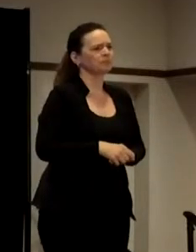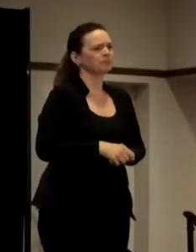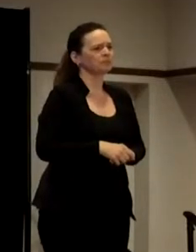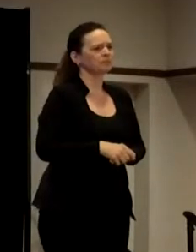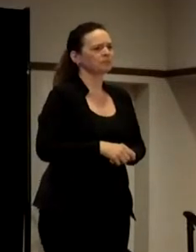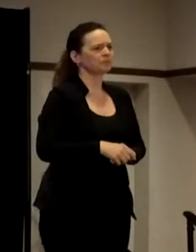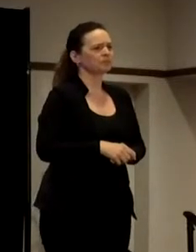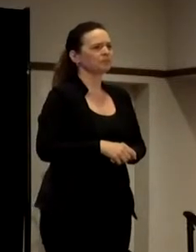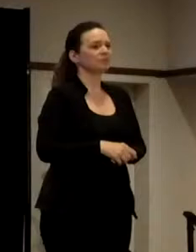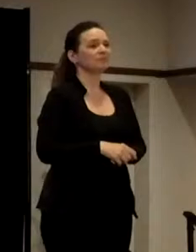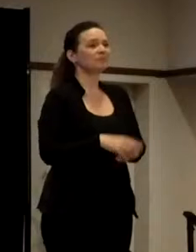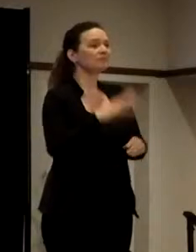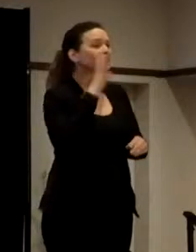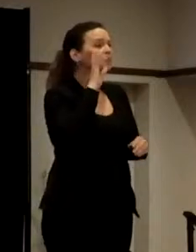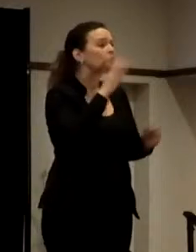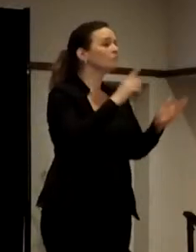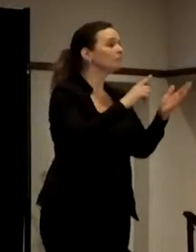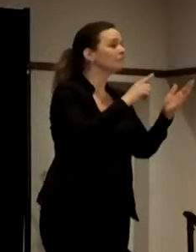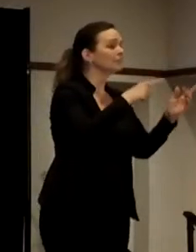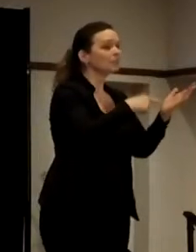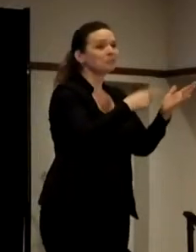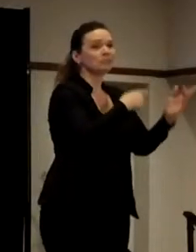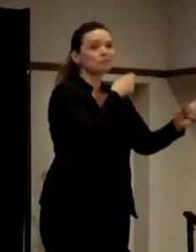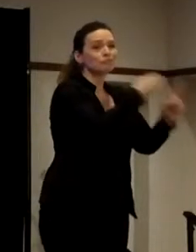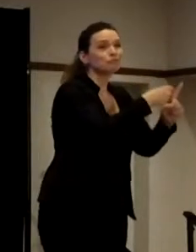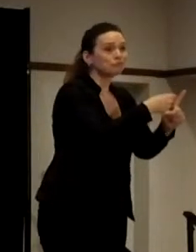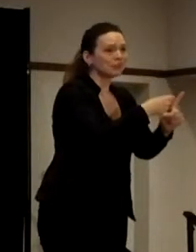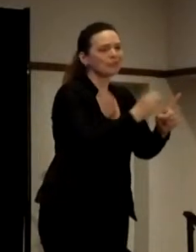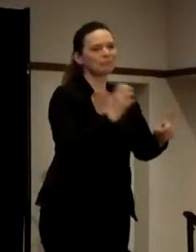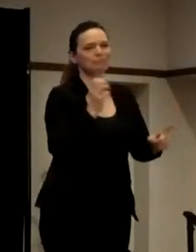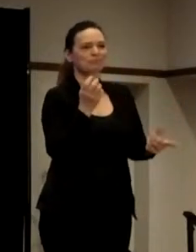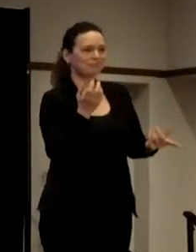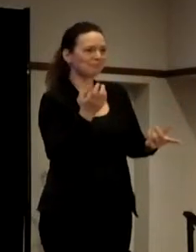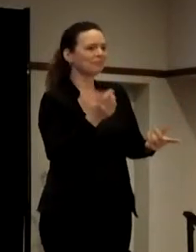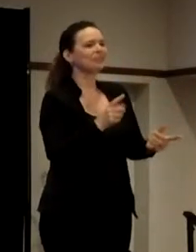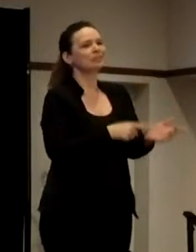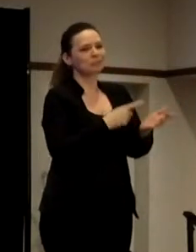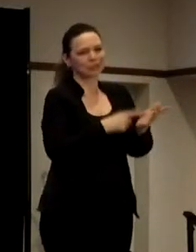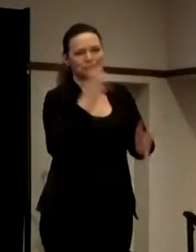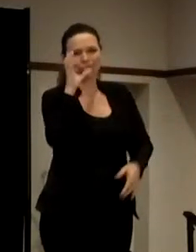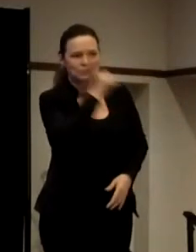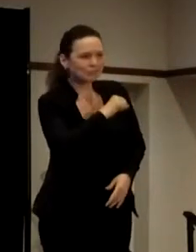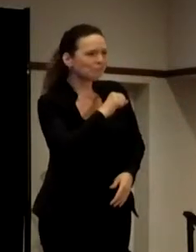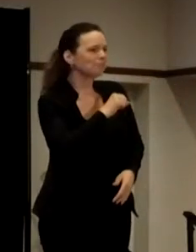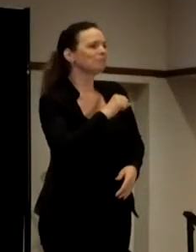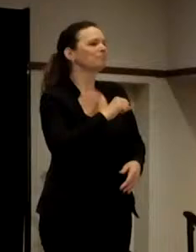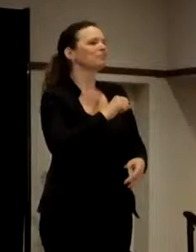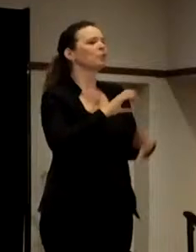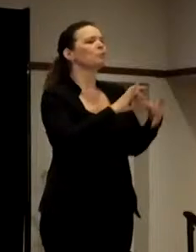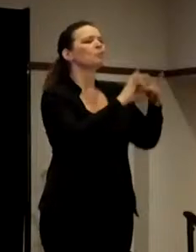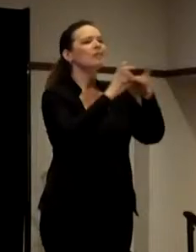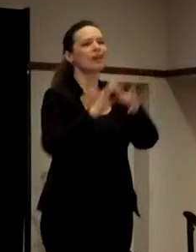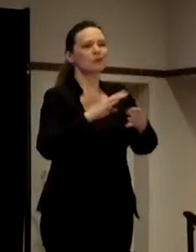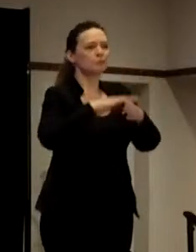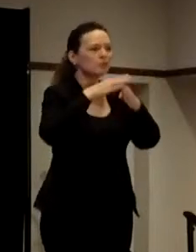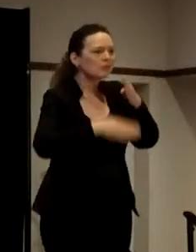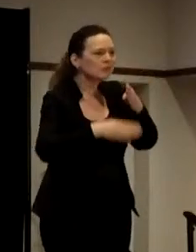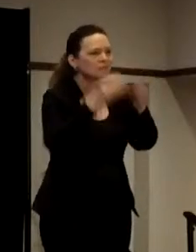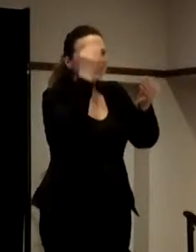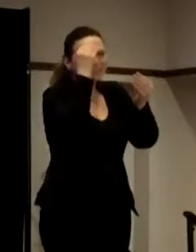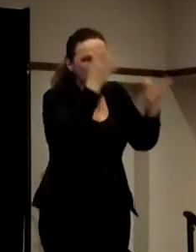and so we'd rather give accurate information than what we think is right related to weekend reporting on hospitalizations.